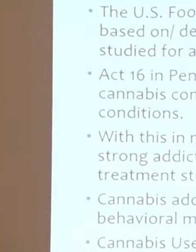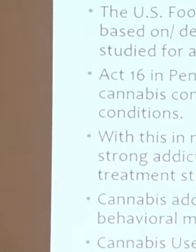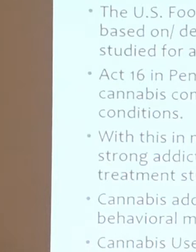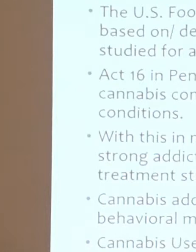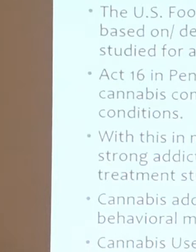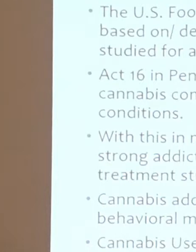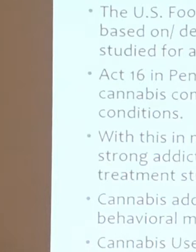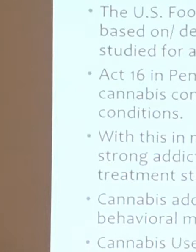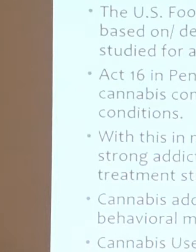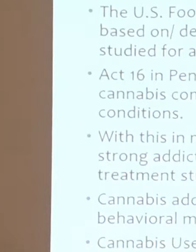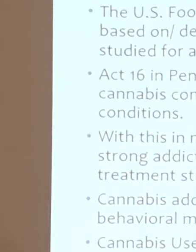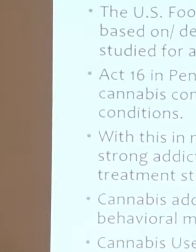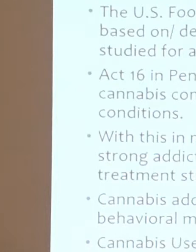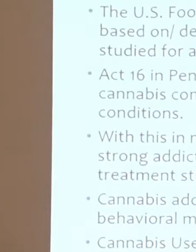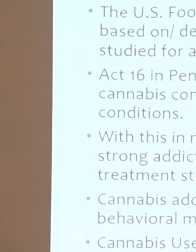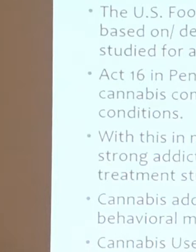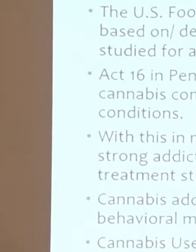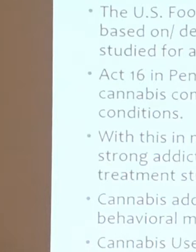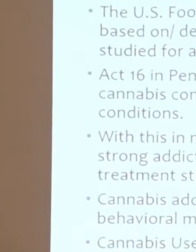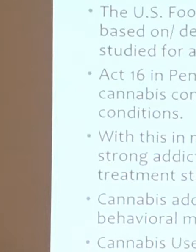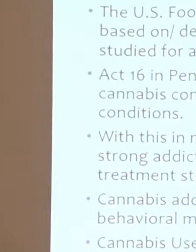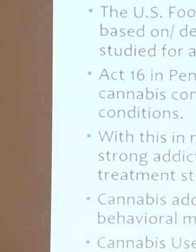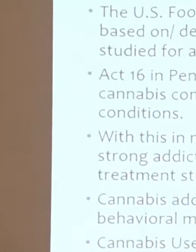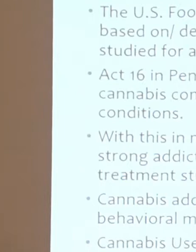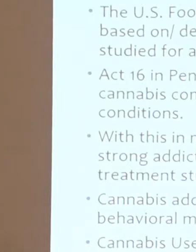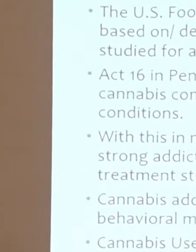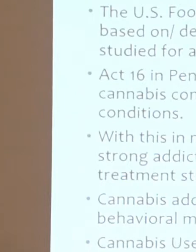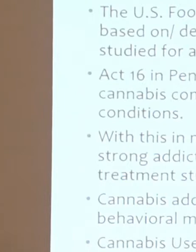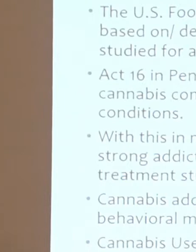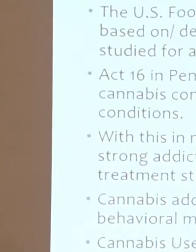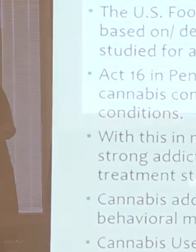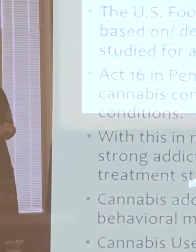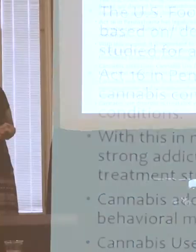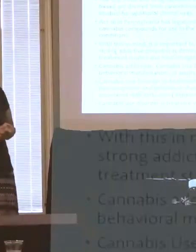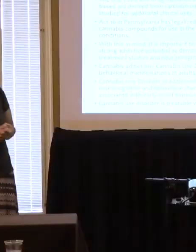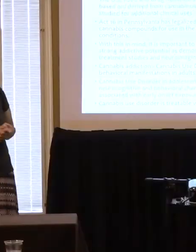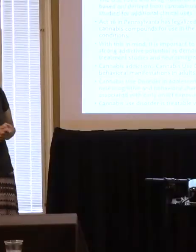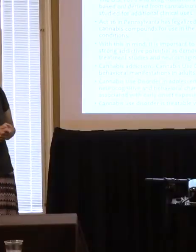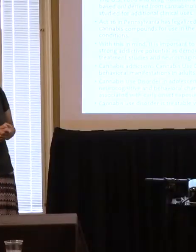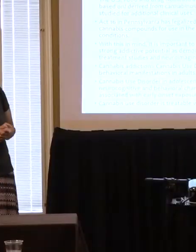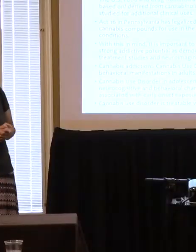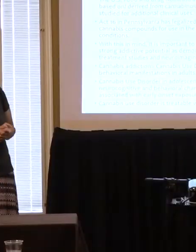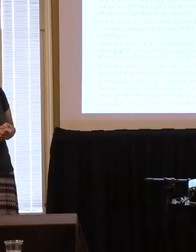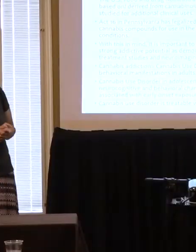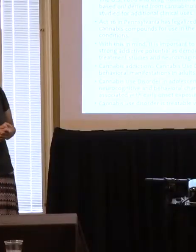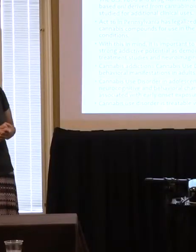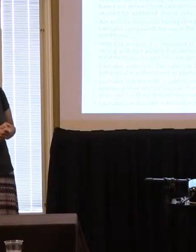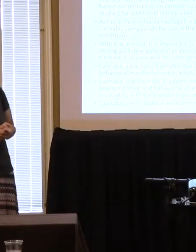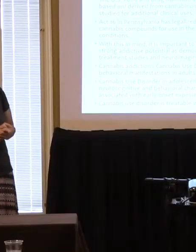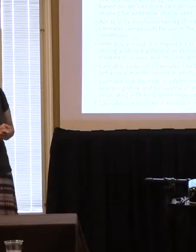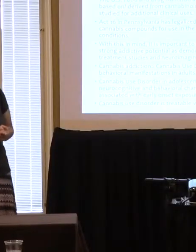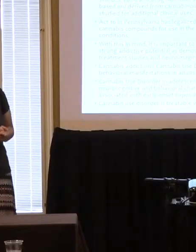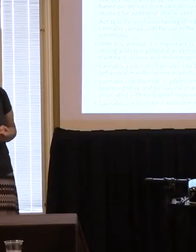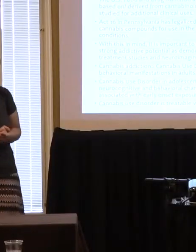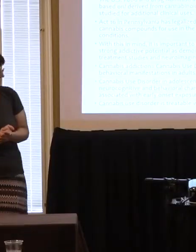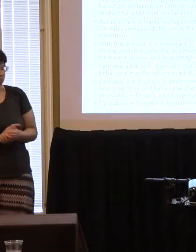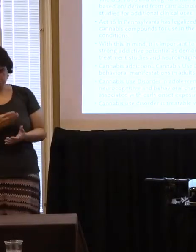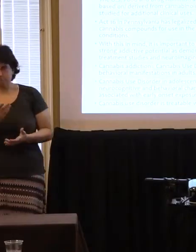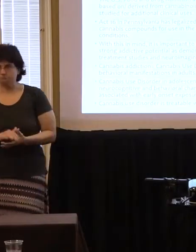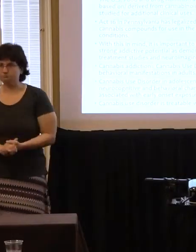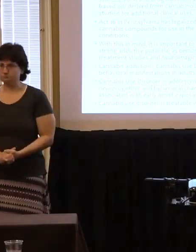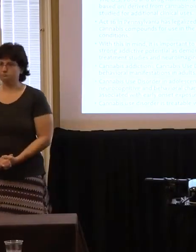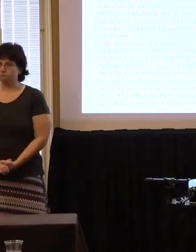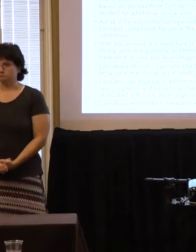And that there are specific targets, or there are specific interventions that can treat cannabis use disorder.